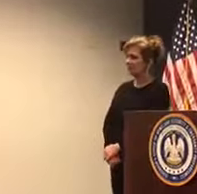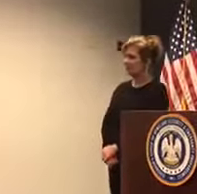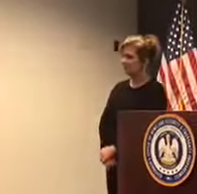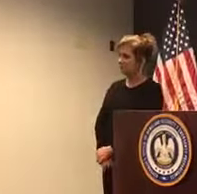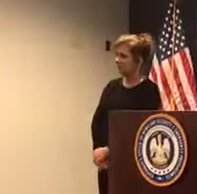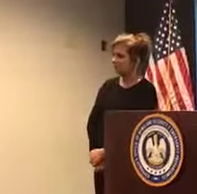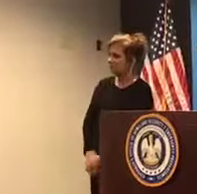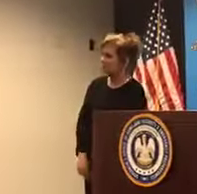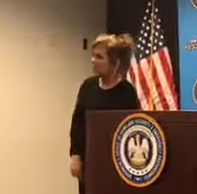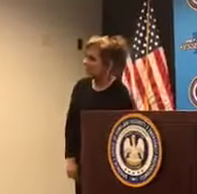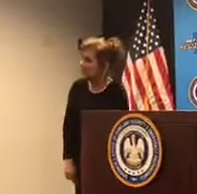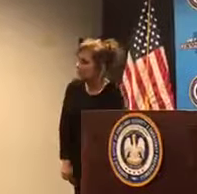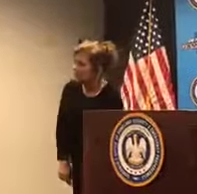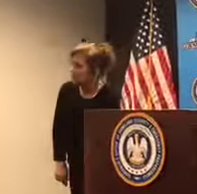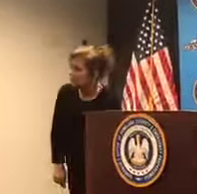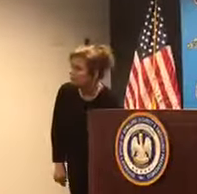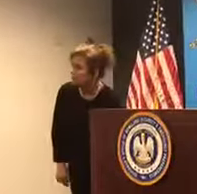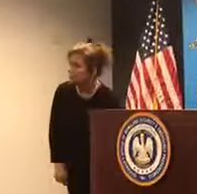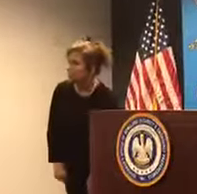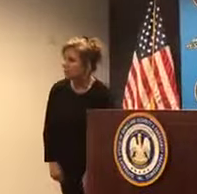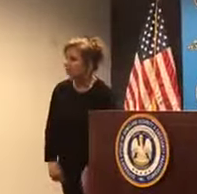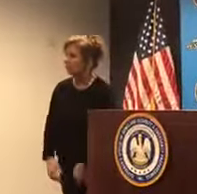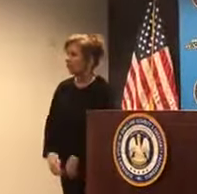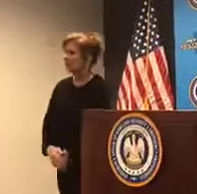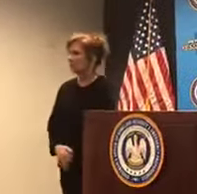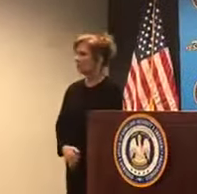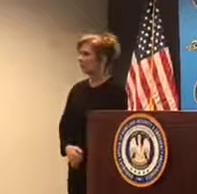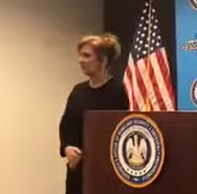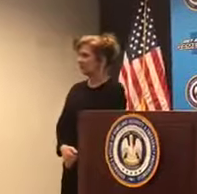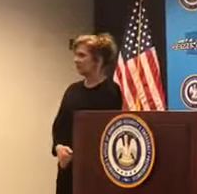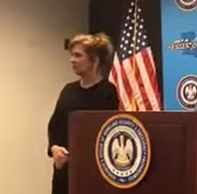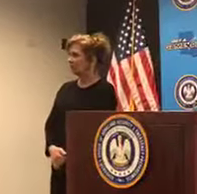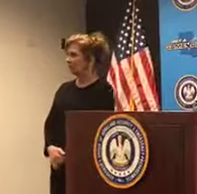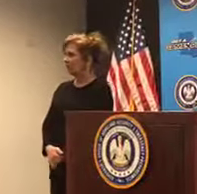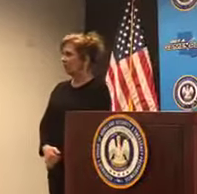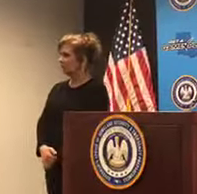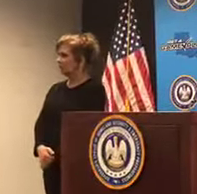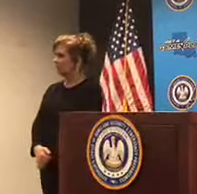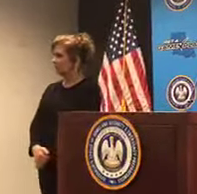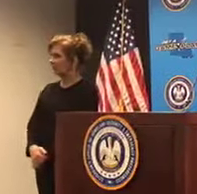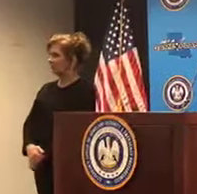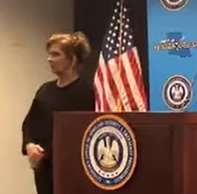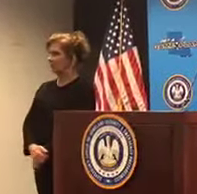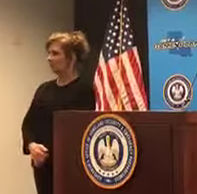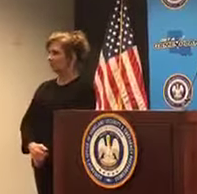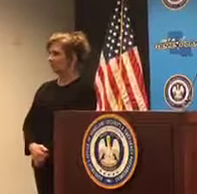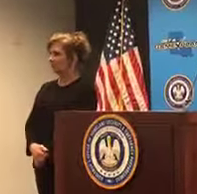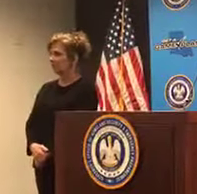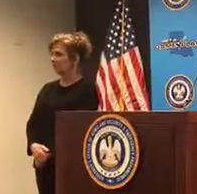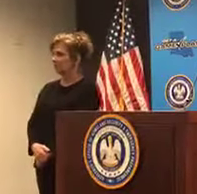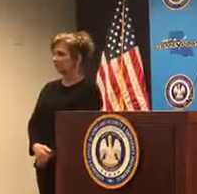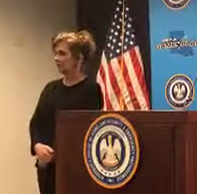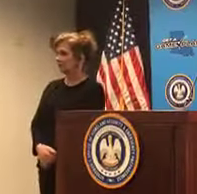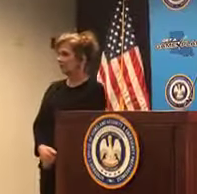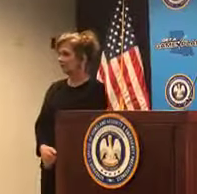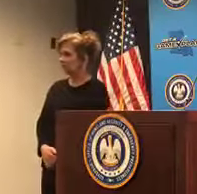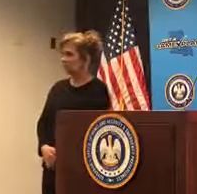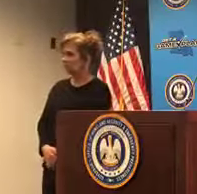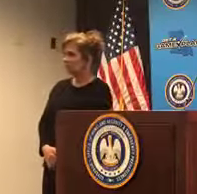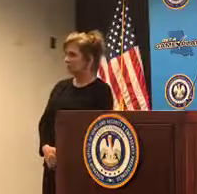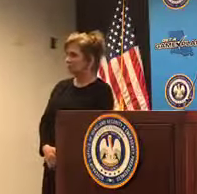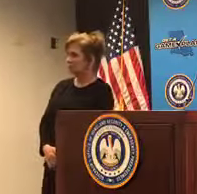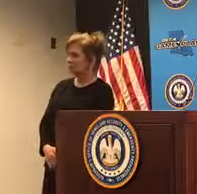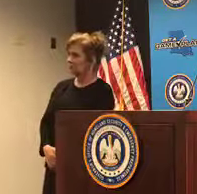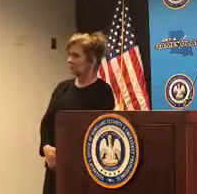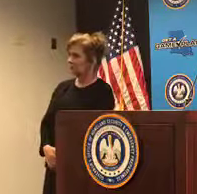Yeah, tell me something like put it in the newspaper. Something you can put in the newspaper. So I think we can put something. Oh, does he make up faces?